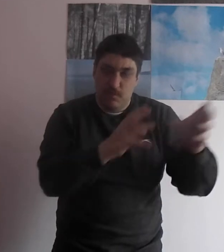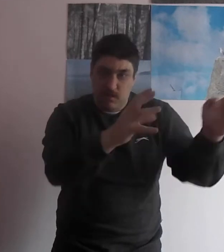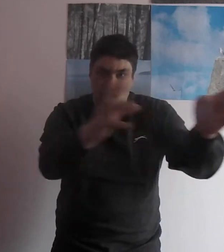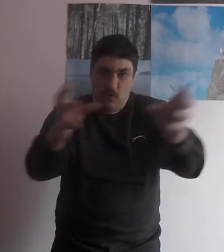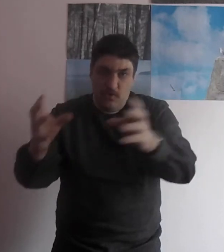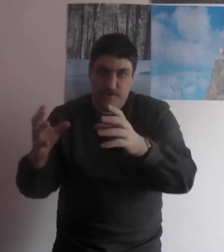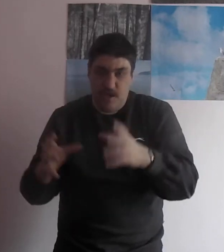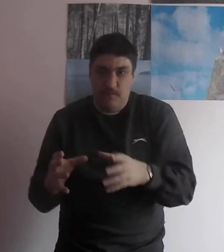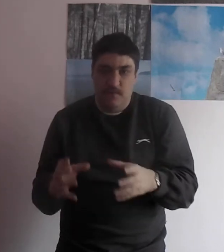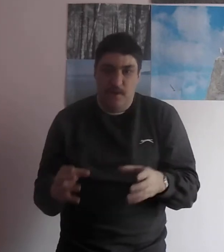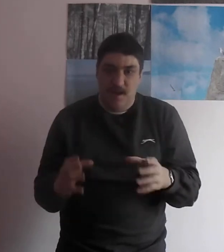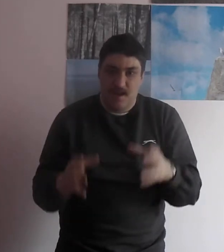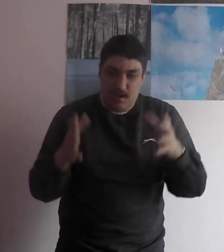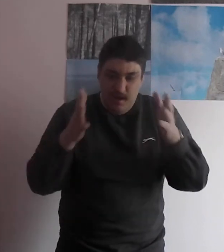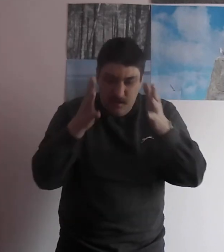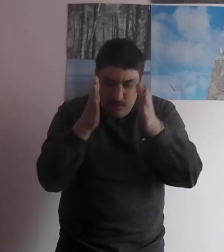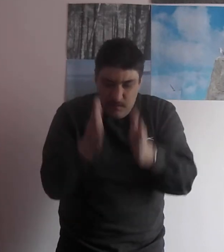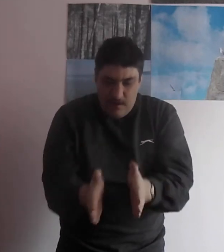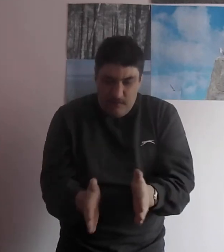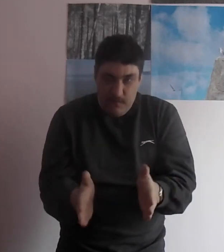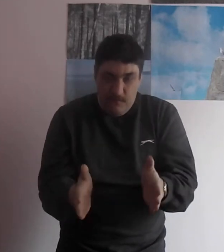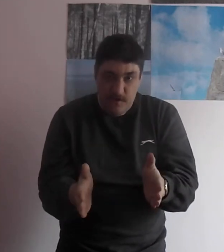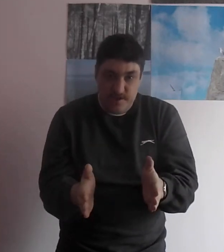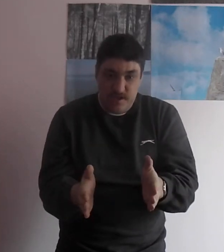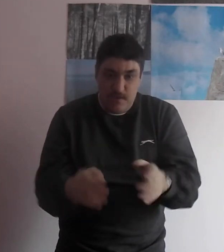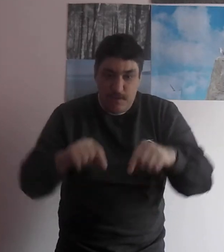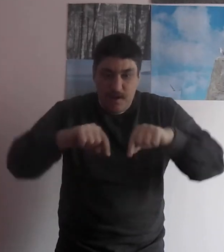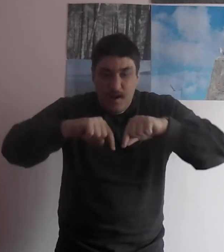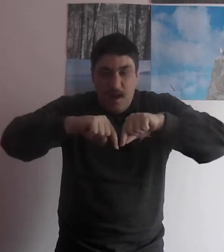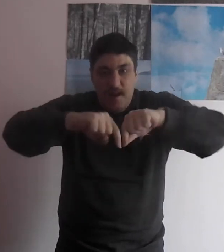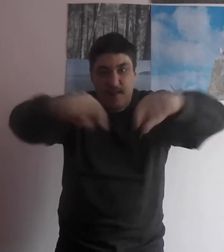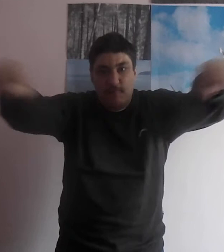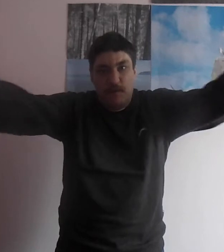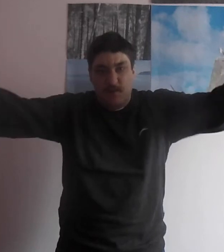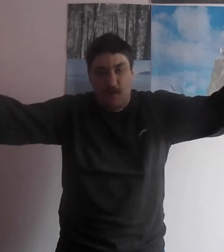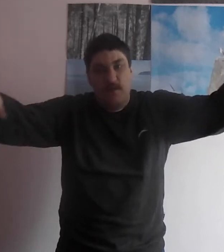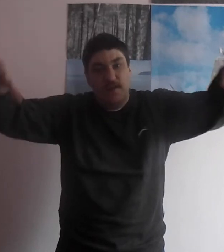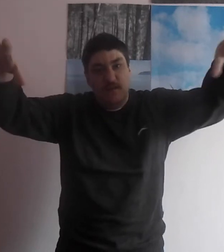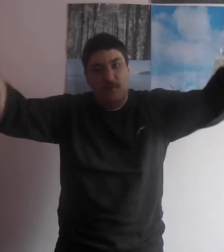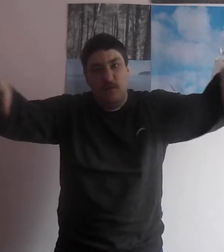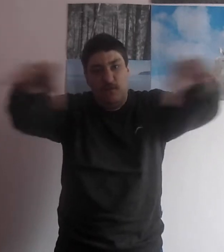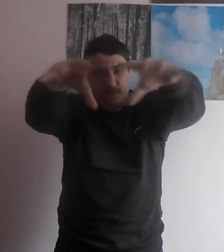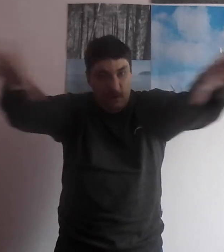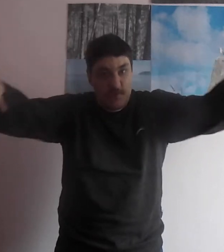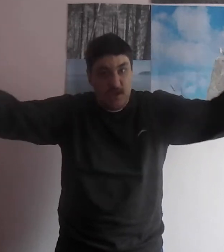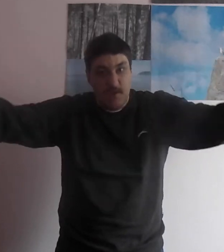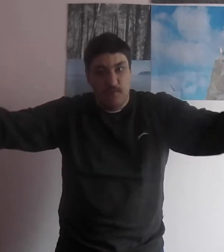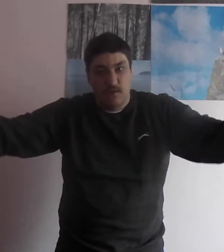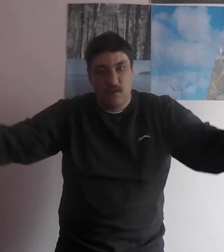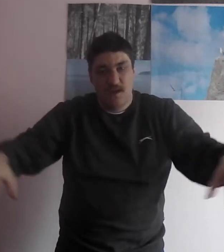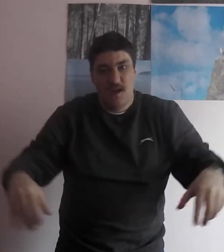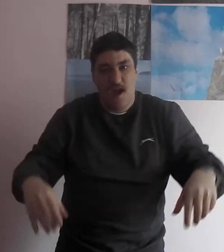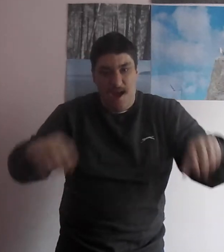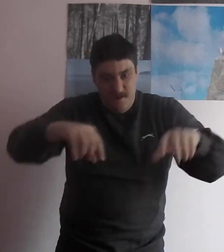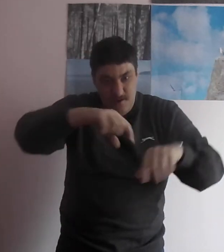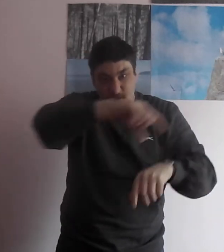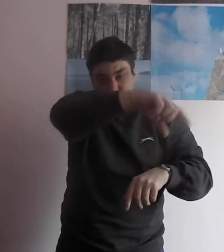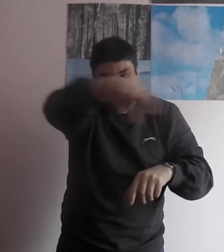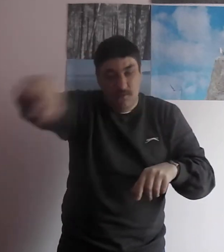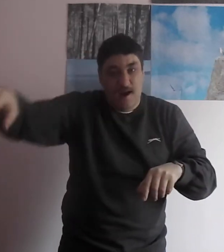in one chamber. Basically you have the first chamber and then it splits off into 2 or 3 other chambers, and you can do that, and